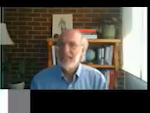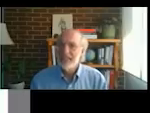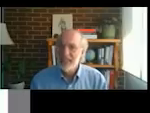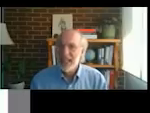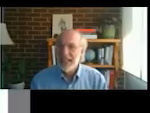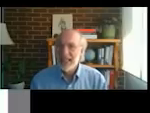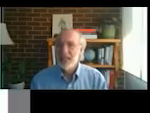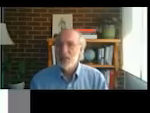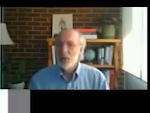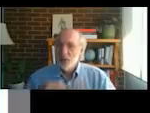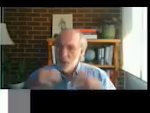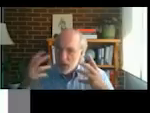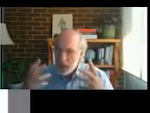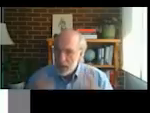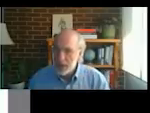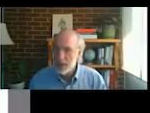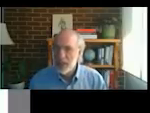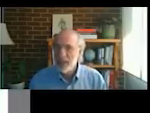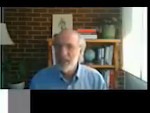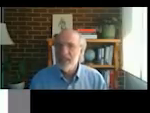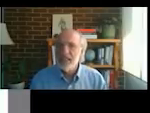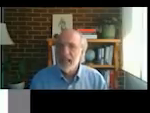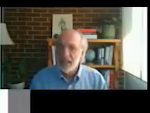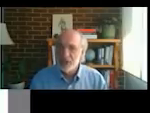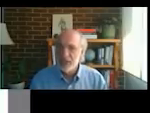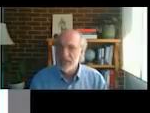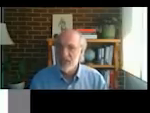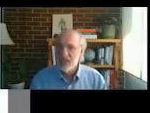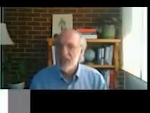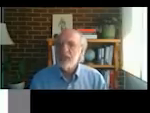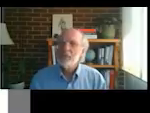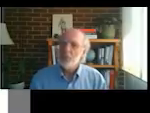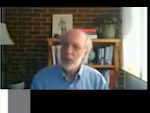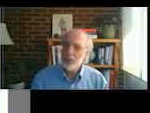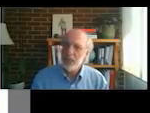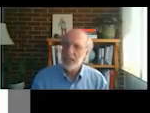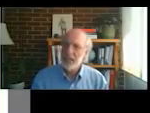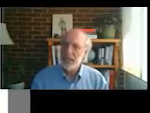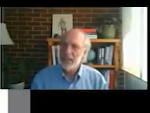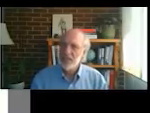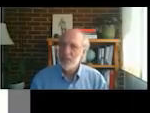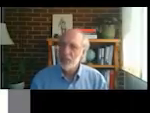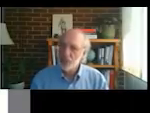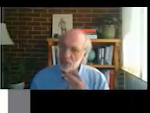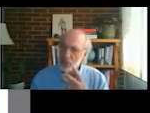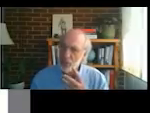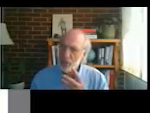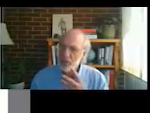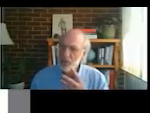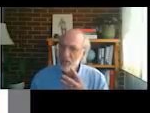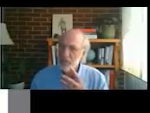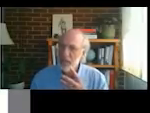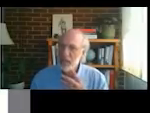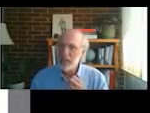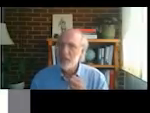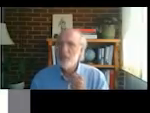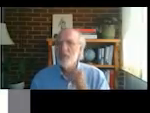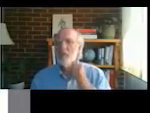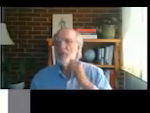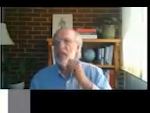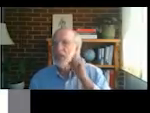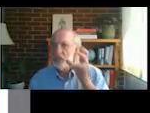accurately say the utterance. The point I'm making is that when children are learning to